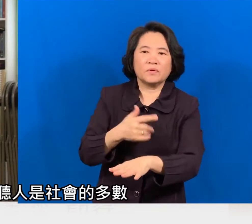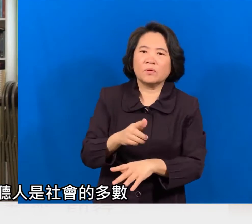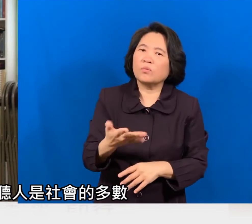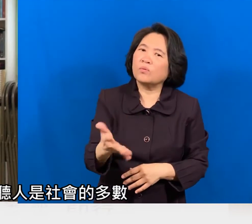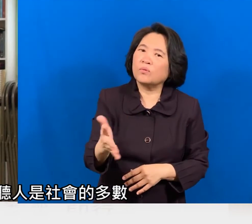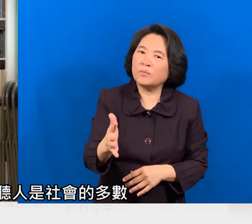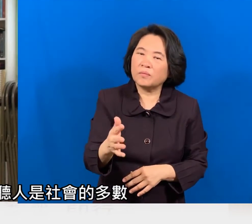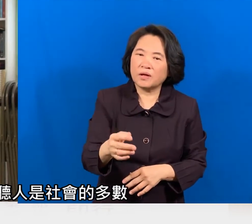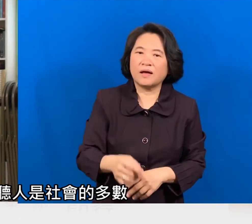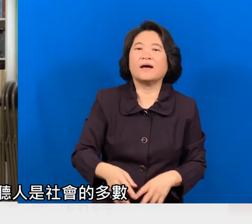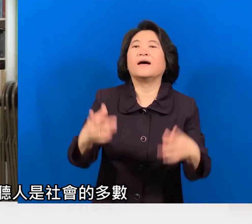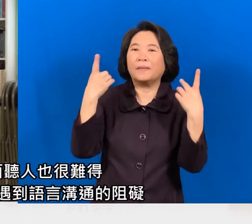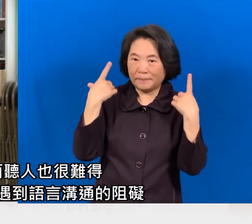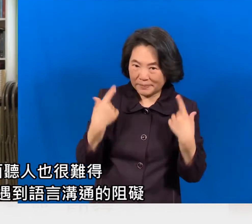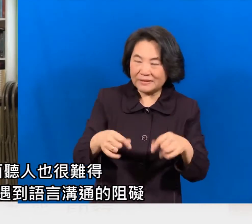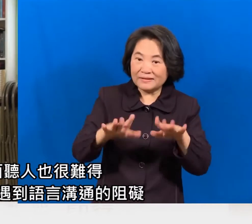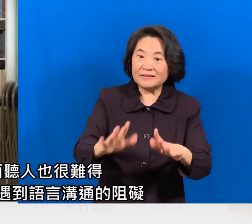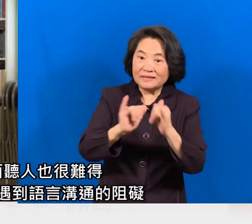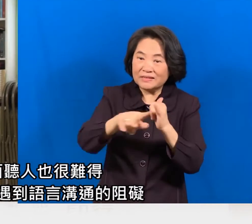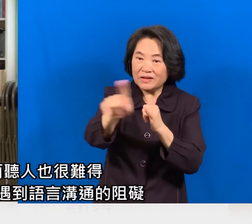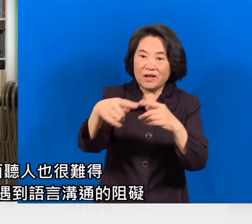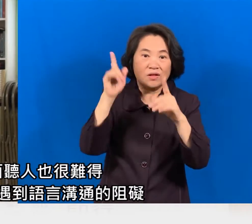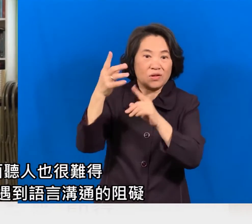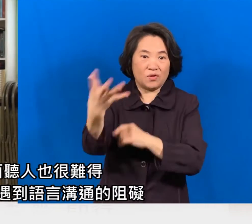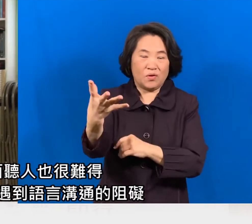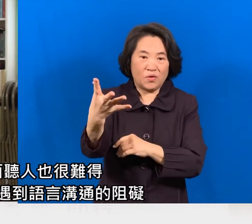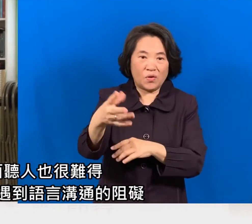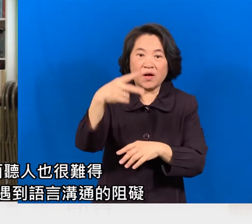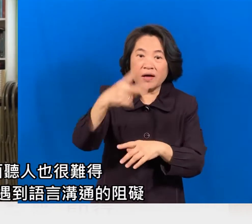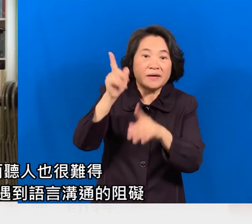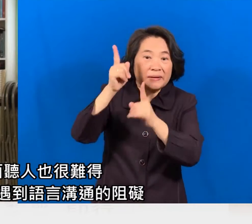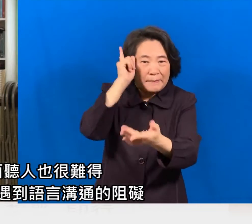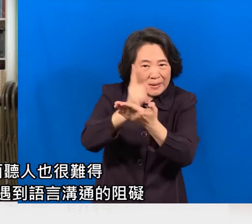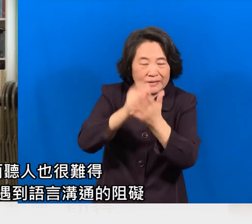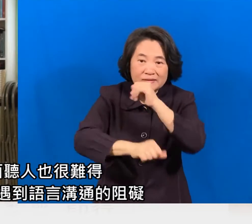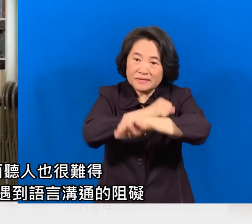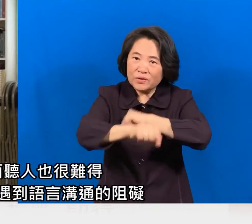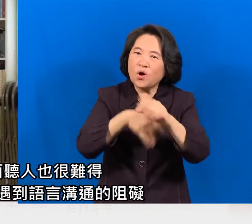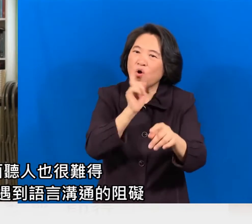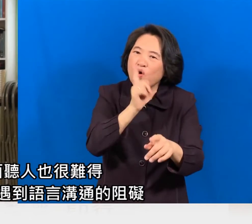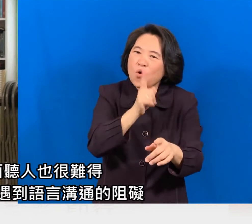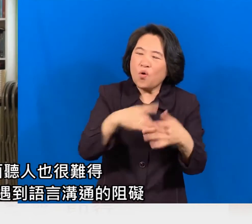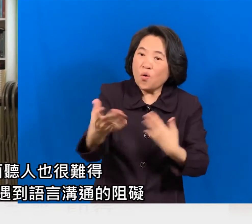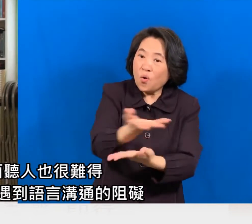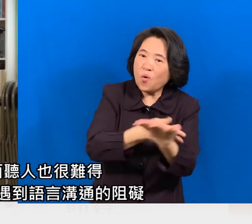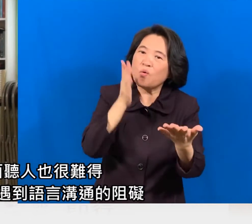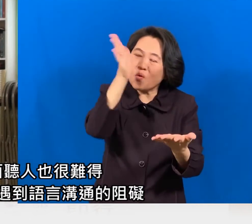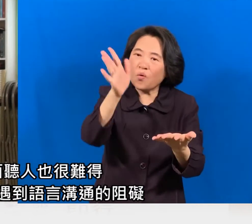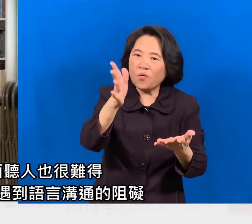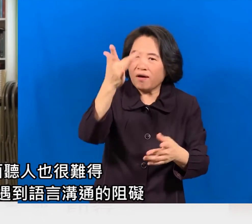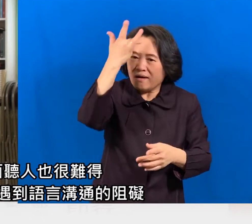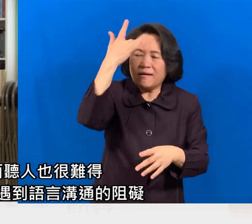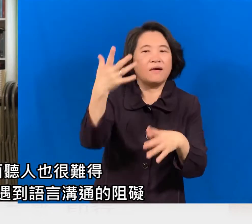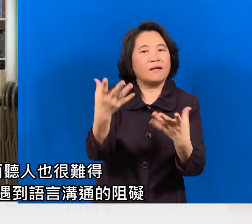up the majority in society. Another is that hearing people in their everyday lives rarely